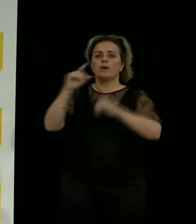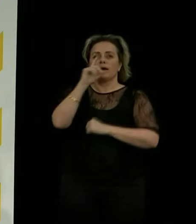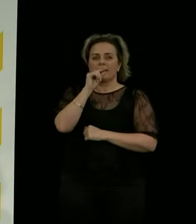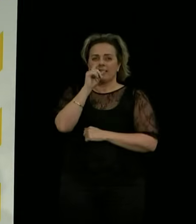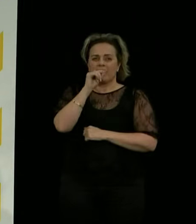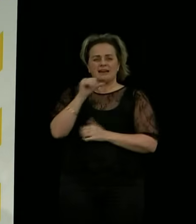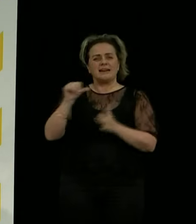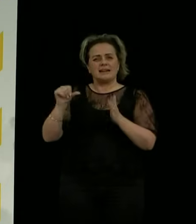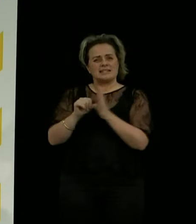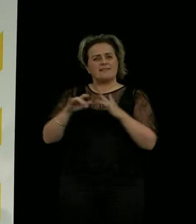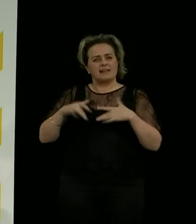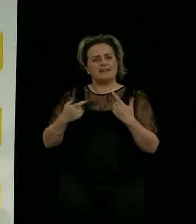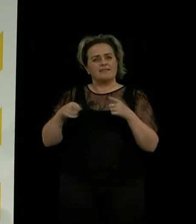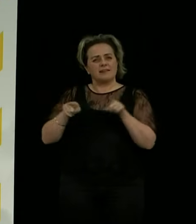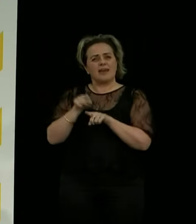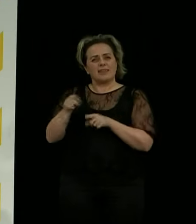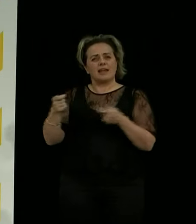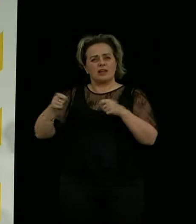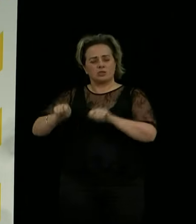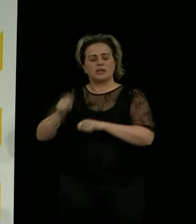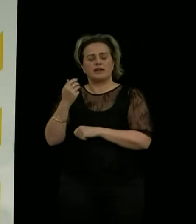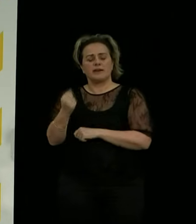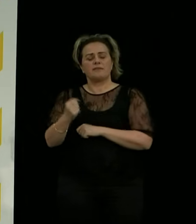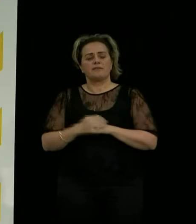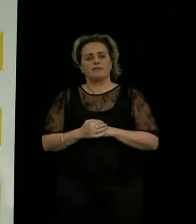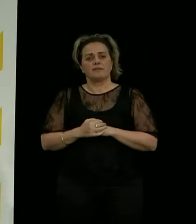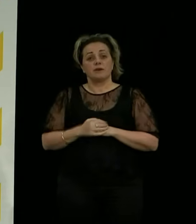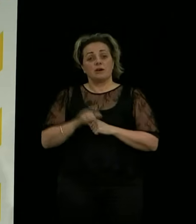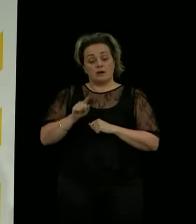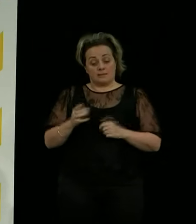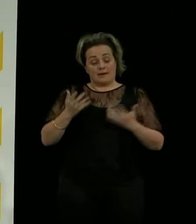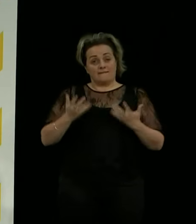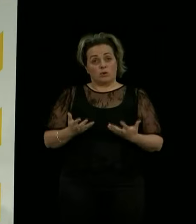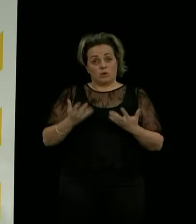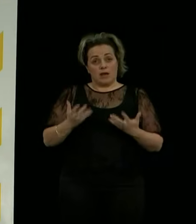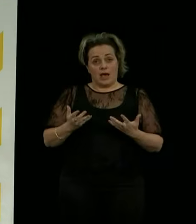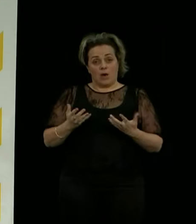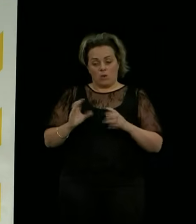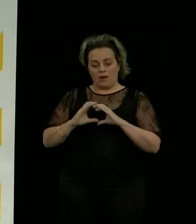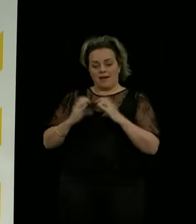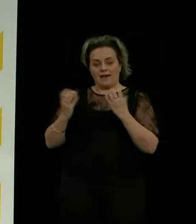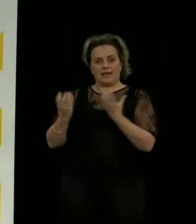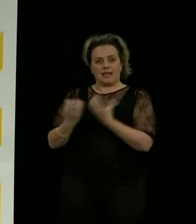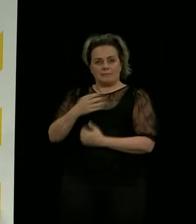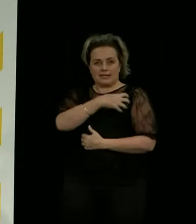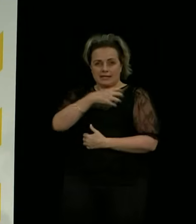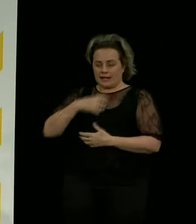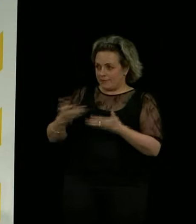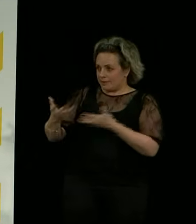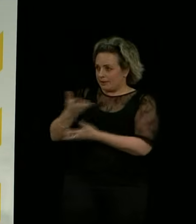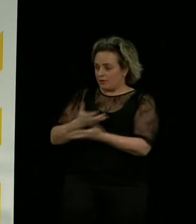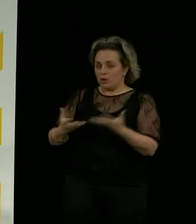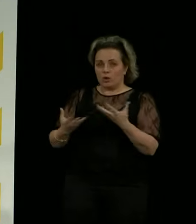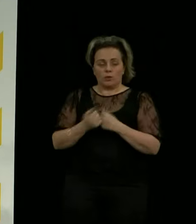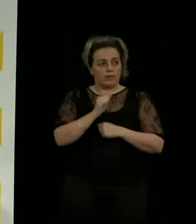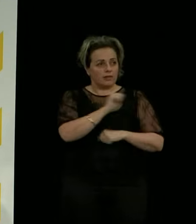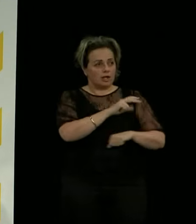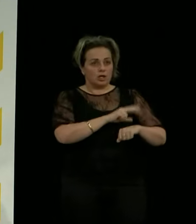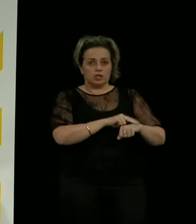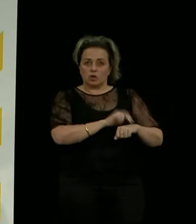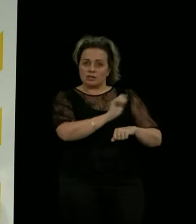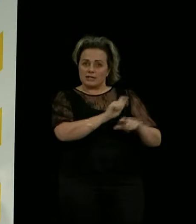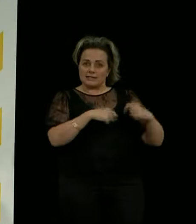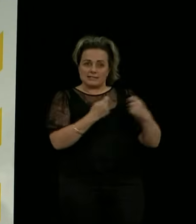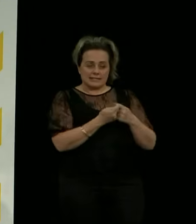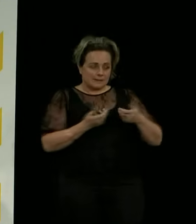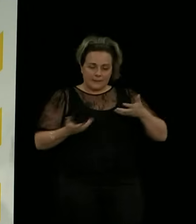are the hardest to live with. But in the meantime, the question that Cabinet working with the Director General and his team, has been